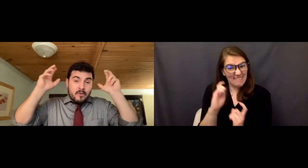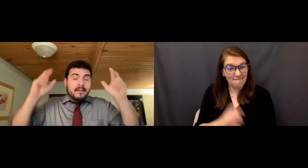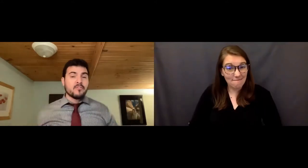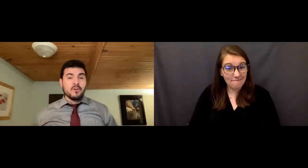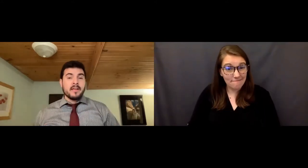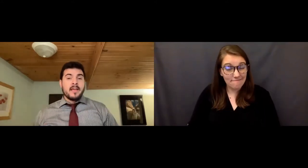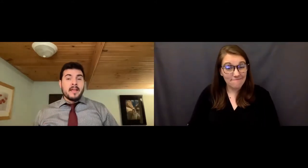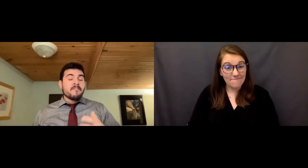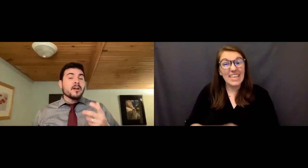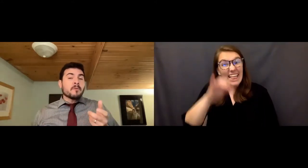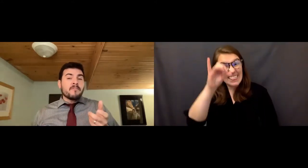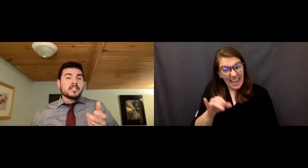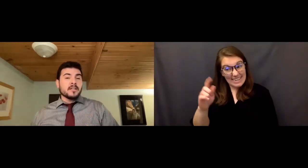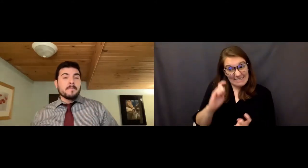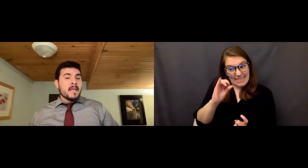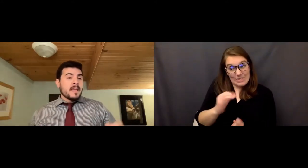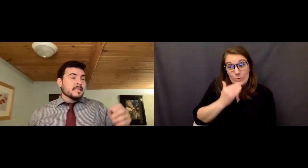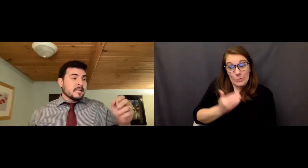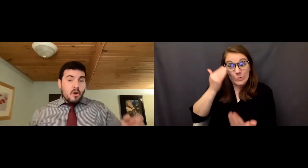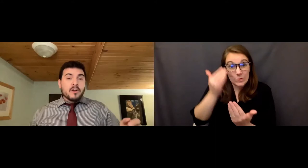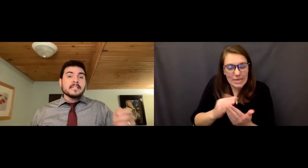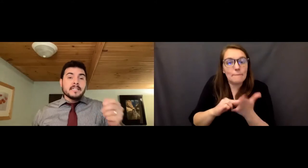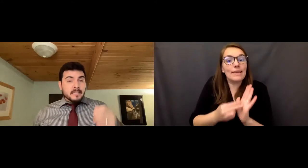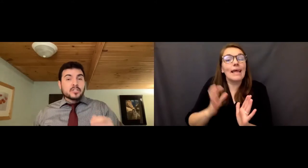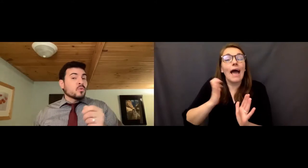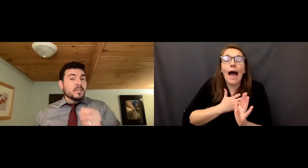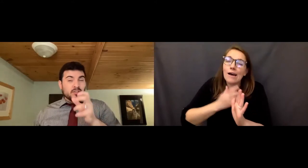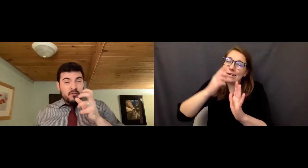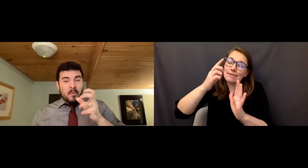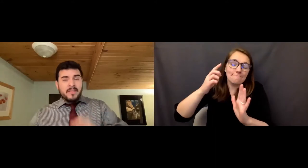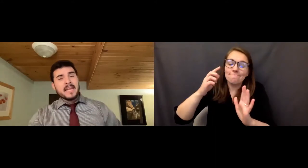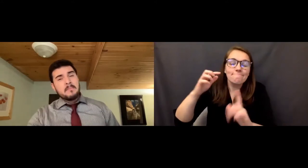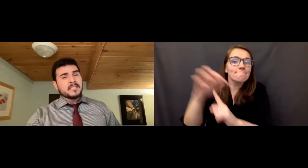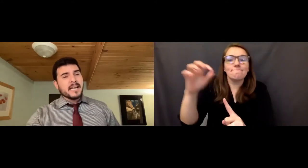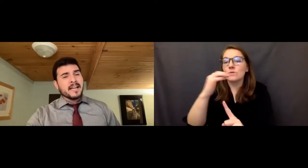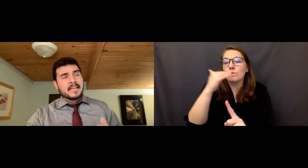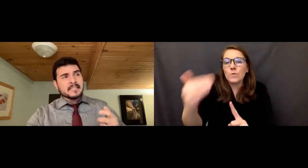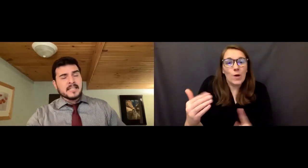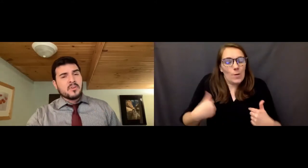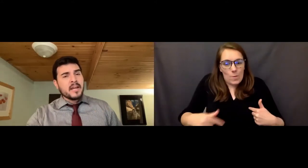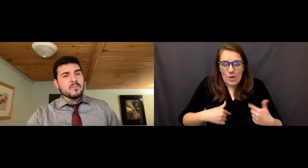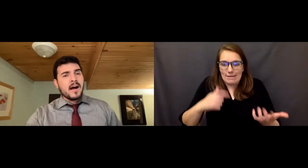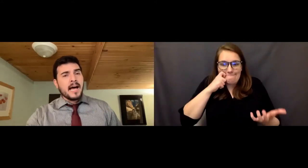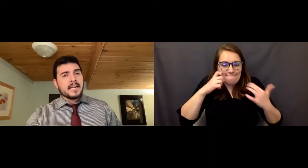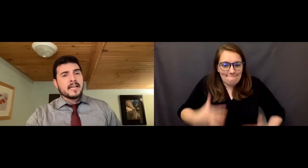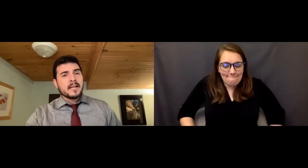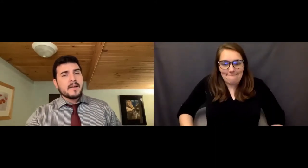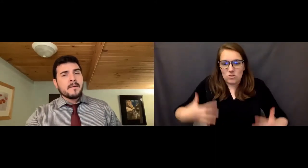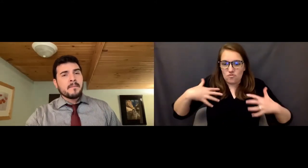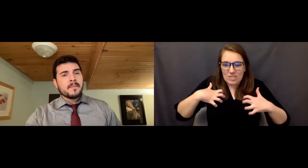that predicate our greatest good and final perfection as incarnate intellectual creatures formed in the image and likeness of the triune